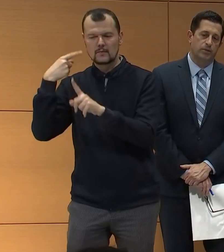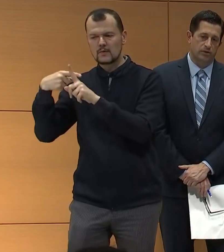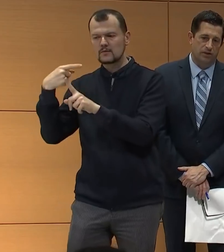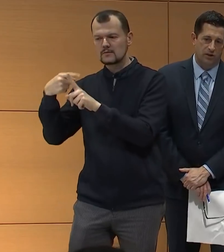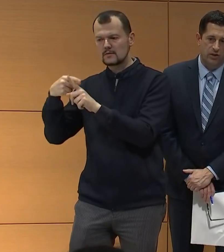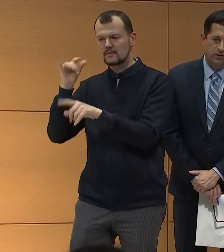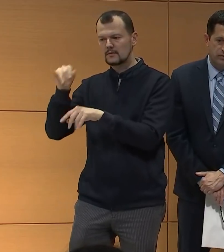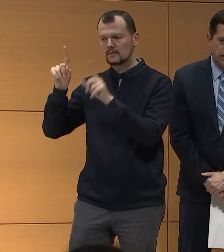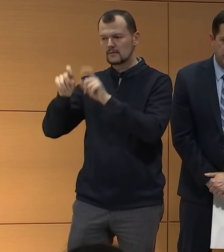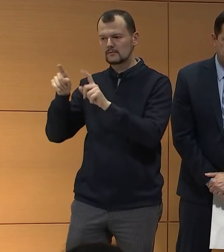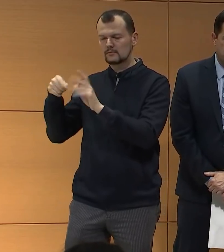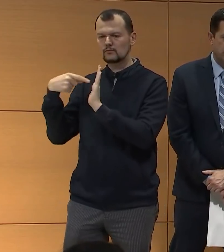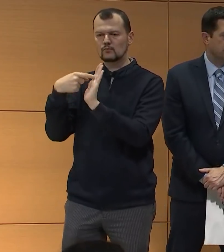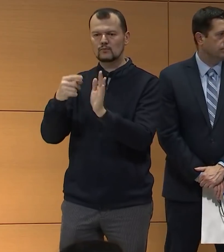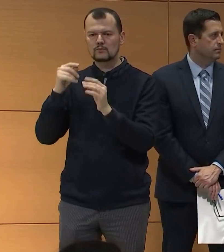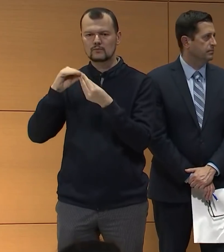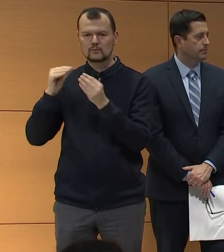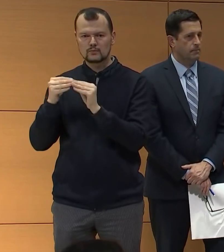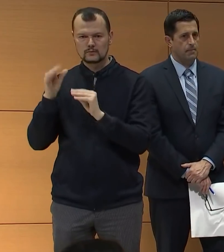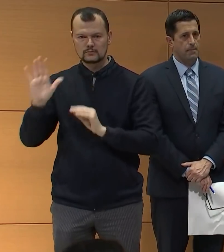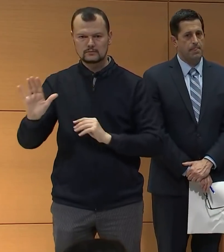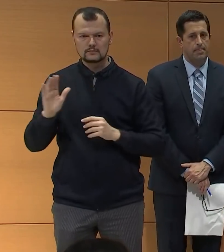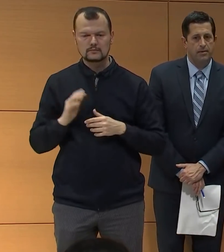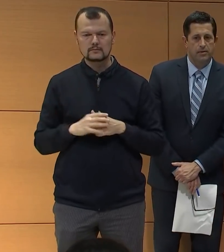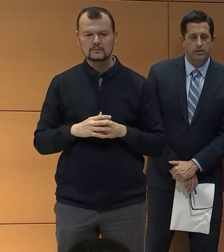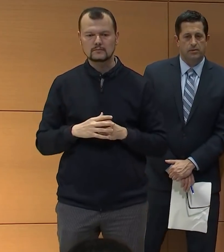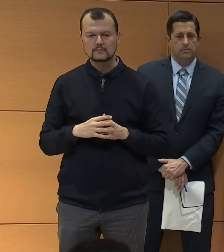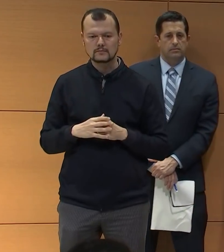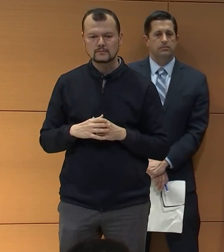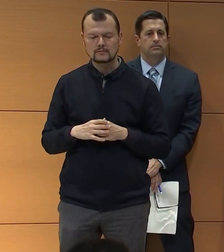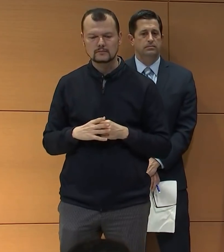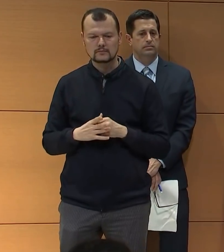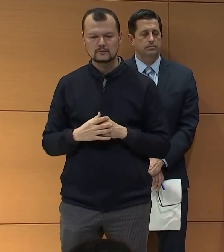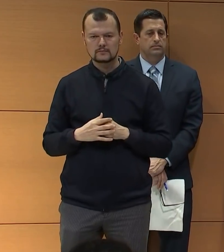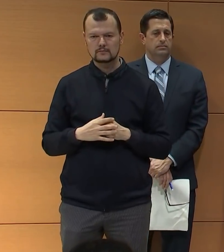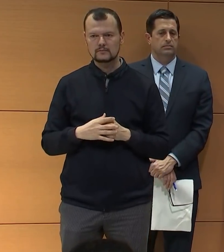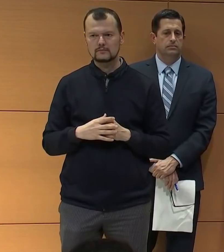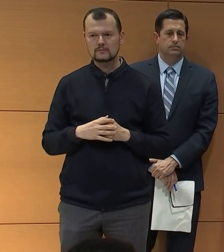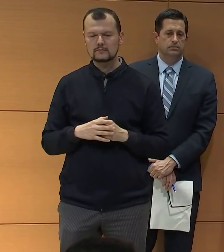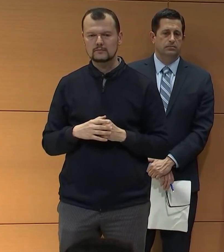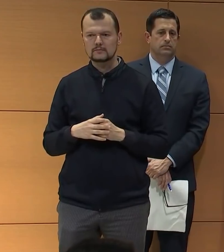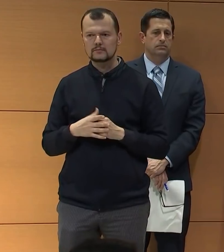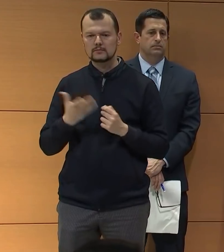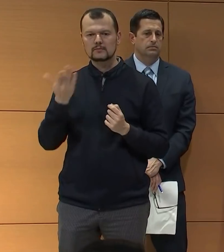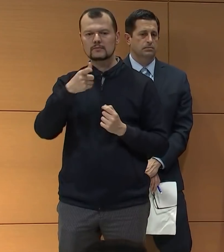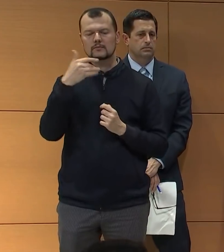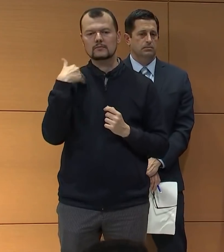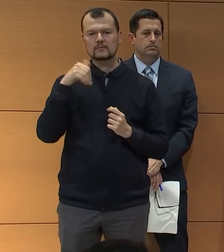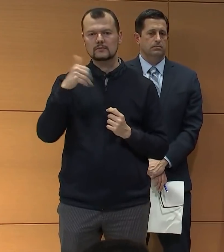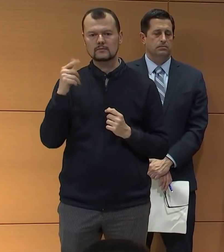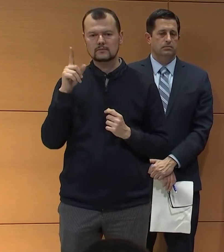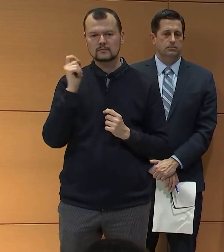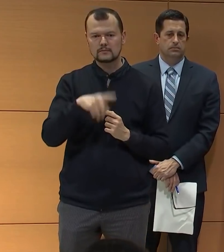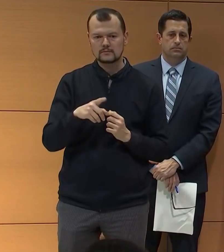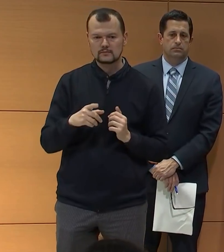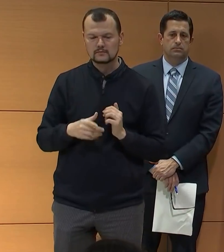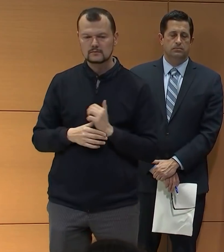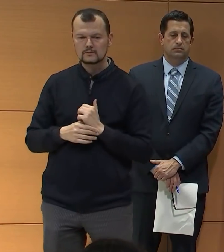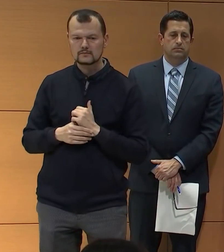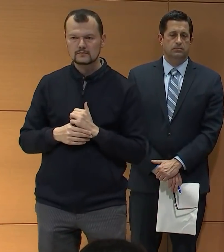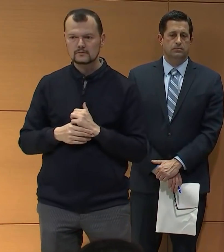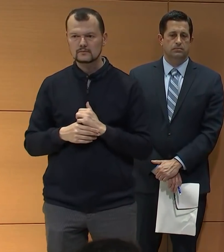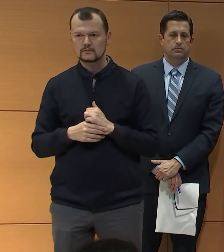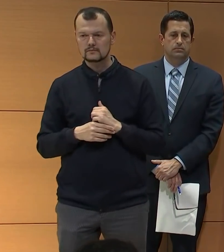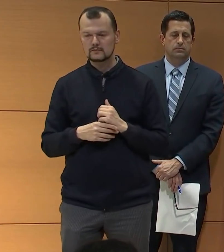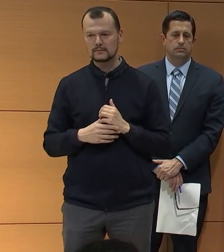Can you repeat your second question for Dr. Jones? I guess just because you were talking about how you don't want to see